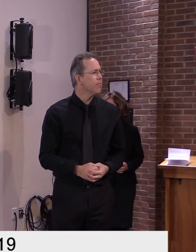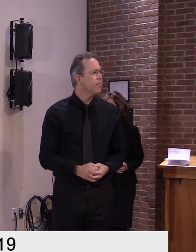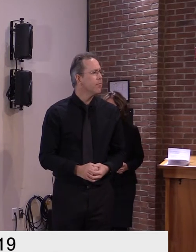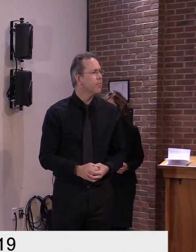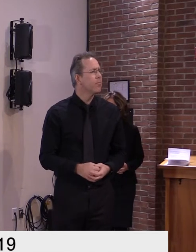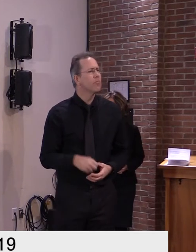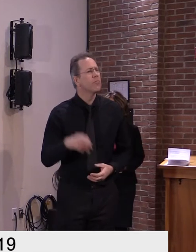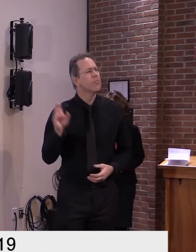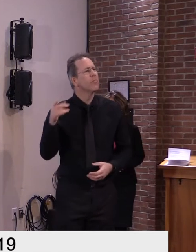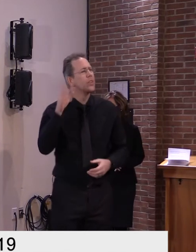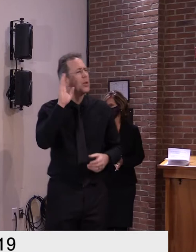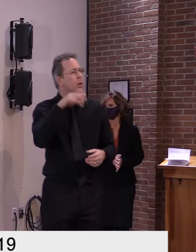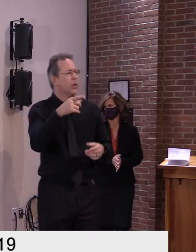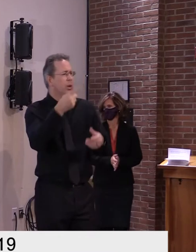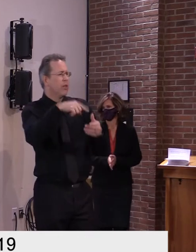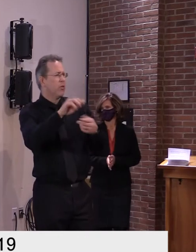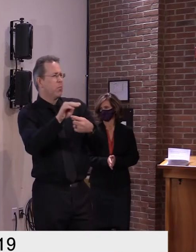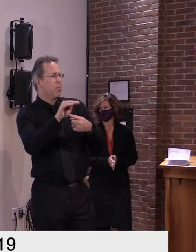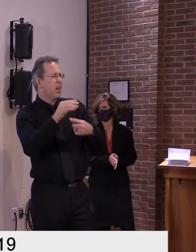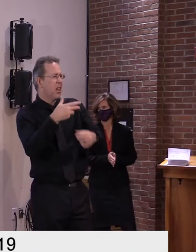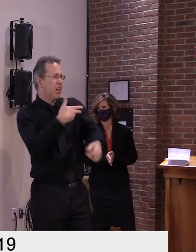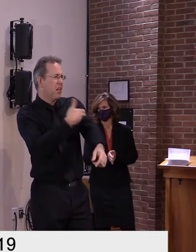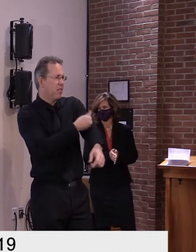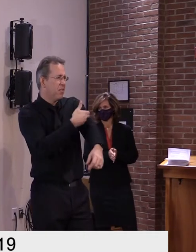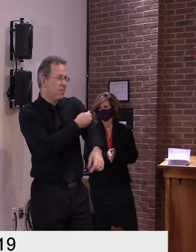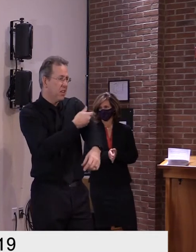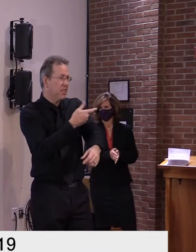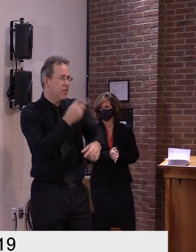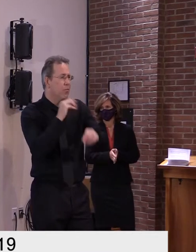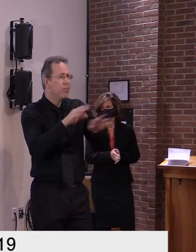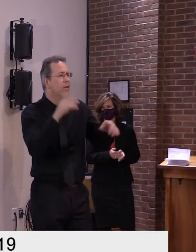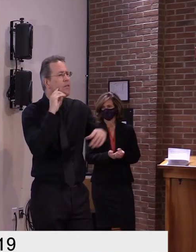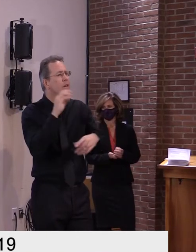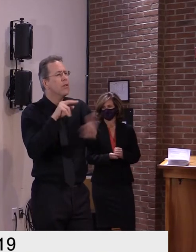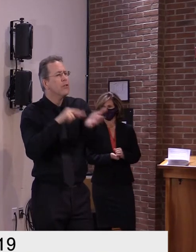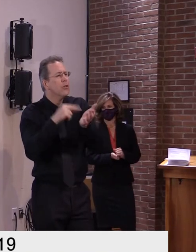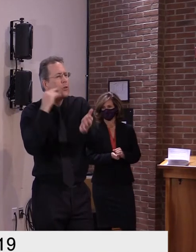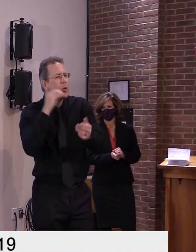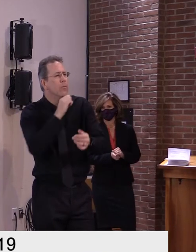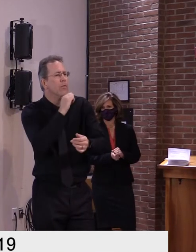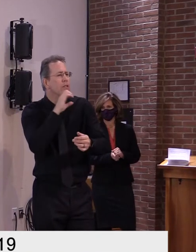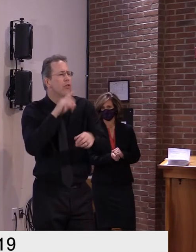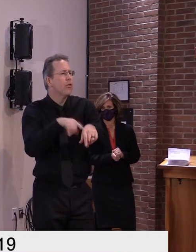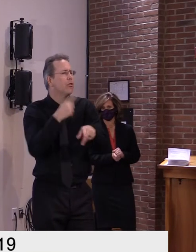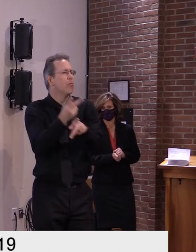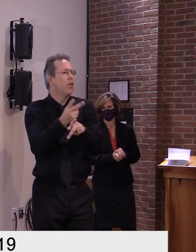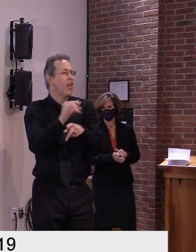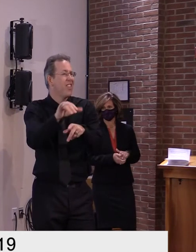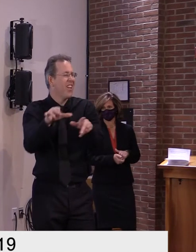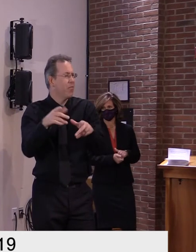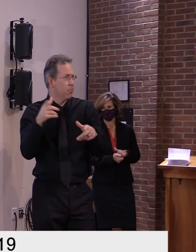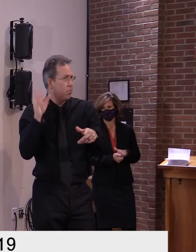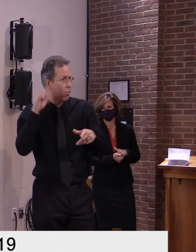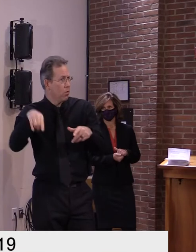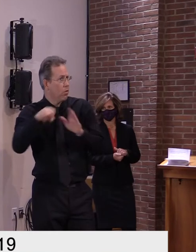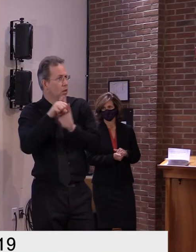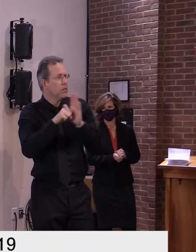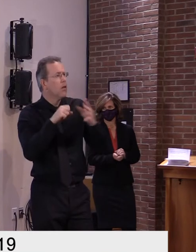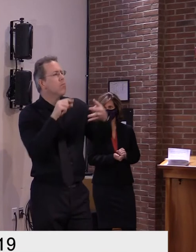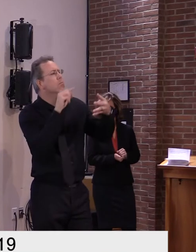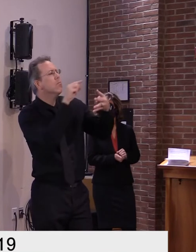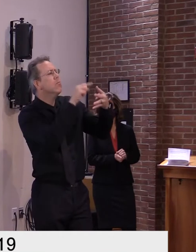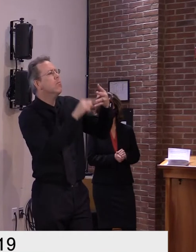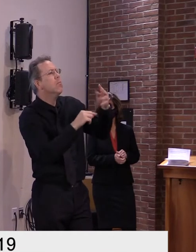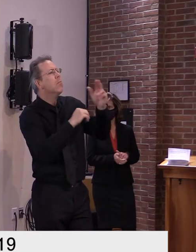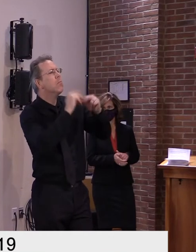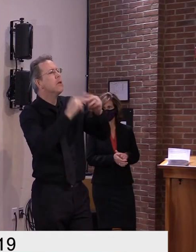outbreaks, such as St. Albans Health and Rehab, or will they just get mixed in like every other long-term facility